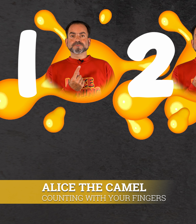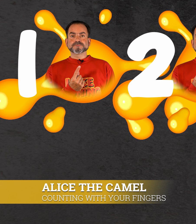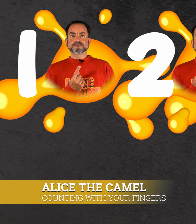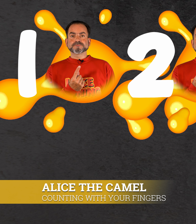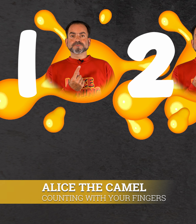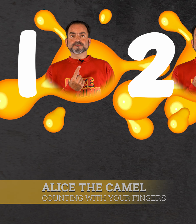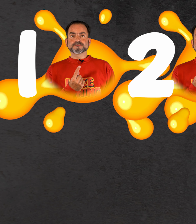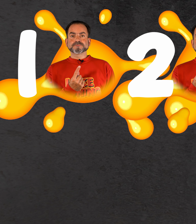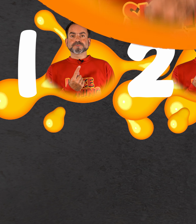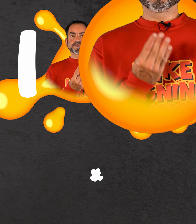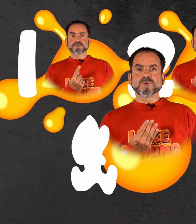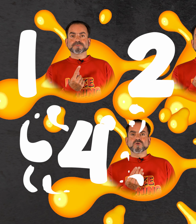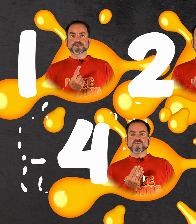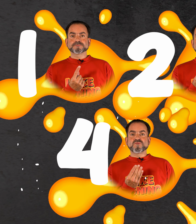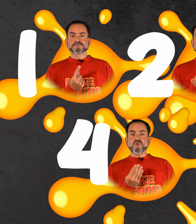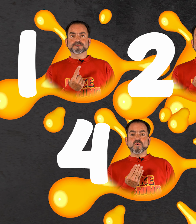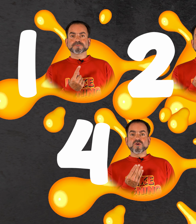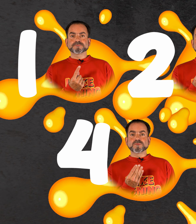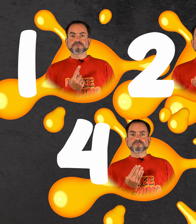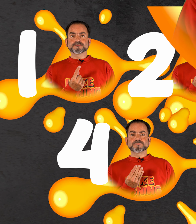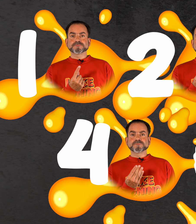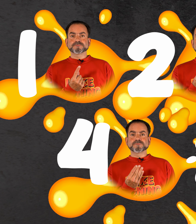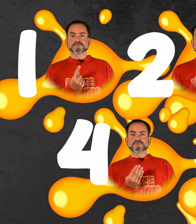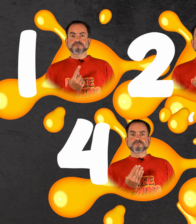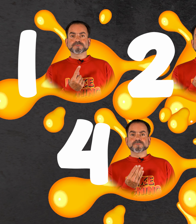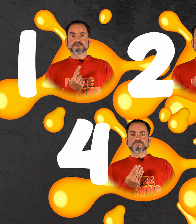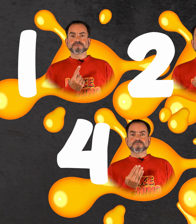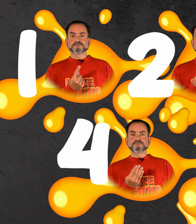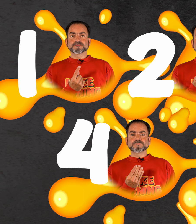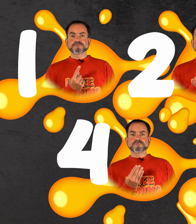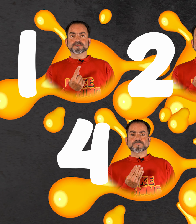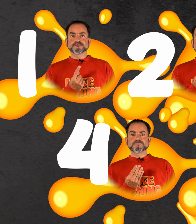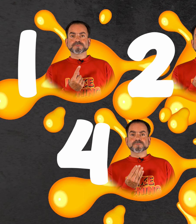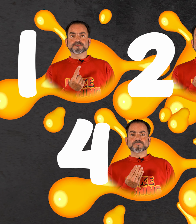three, three, four, four, five, five, five, five, five.